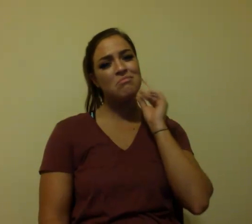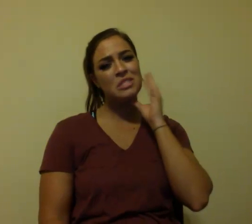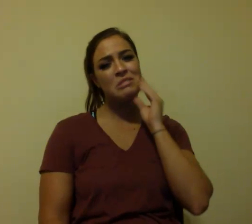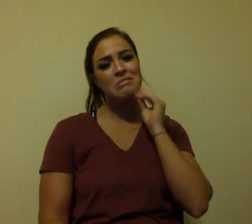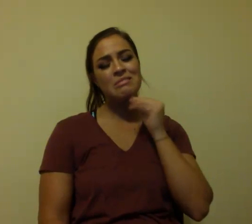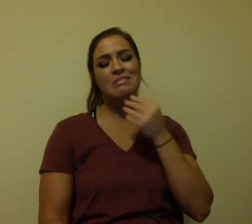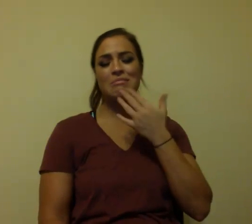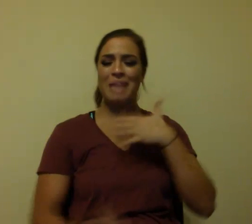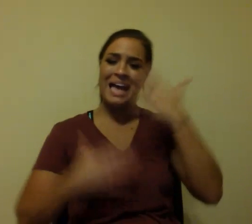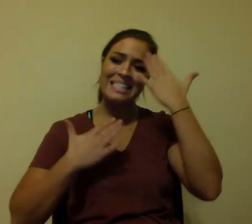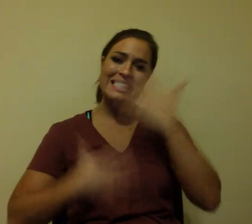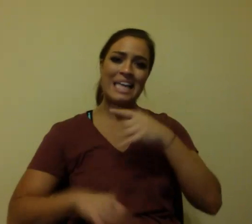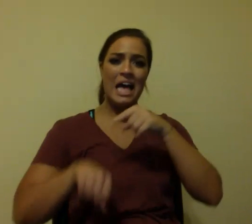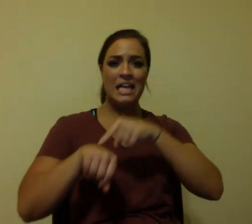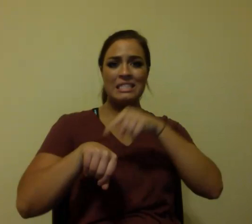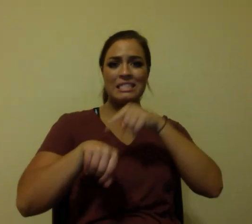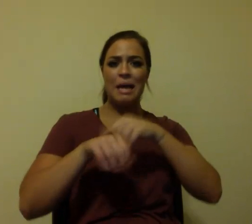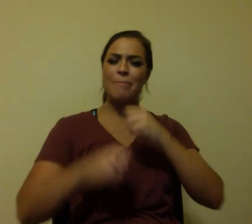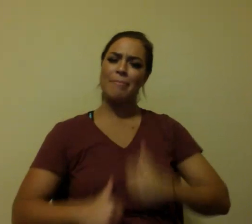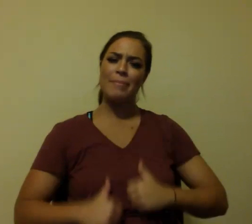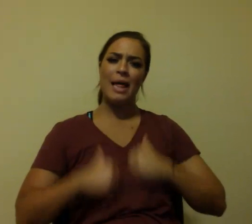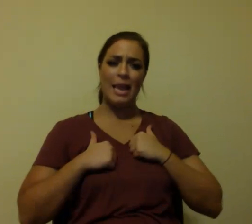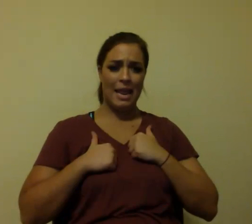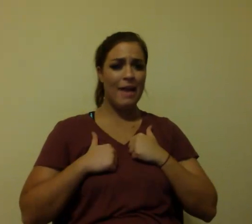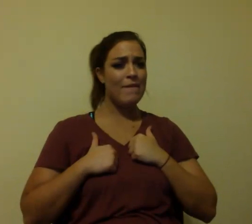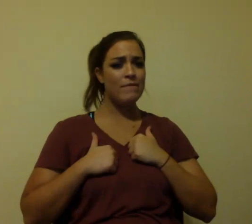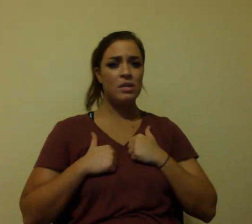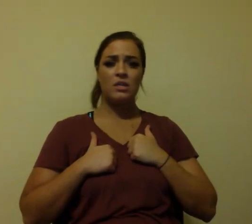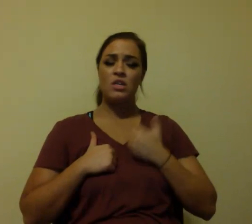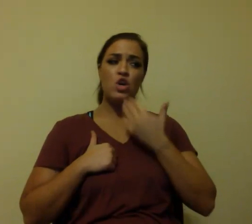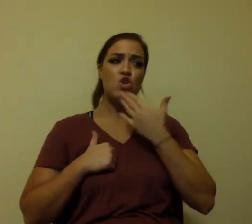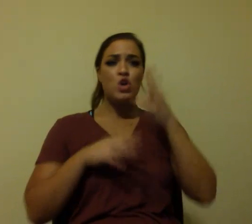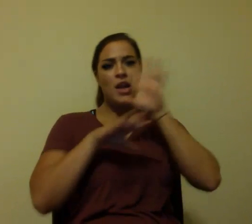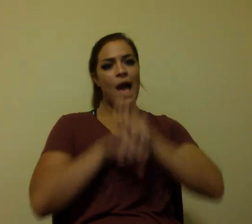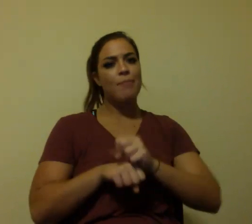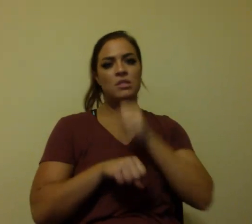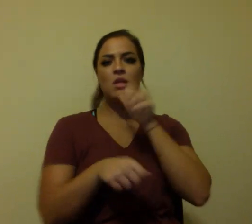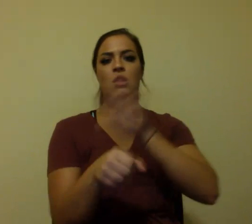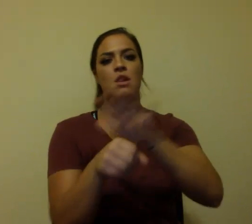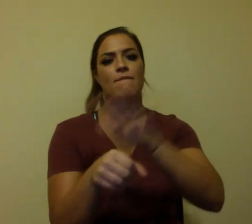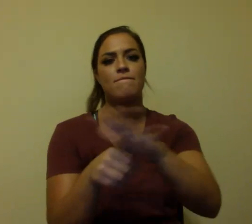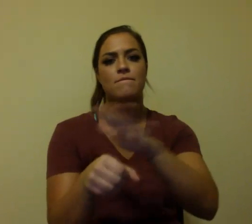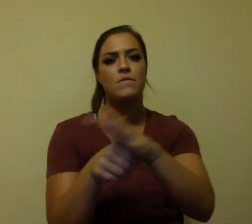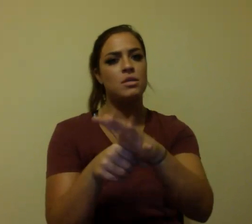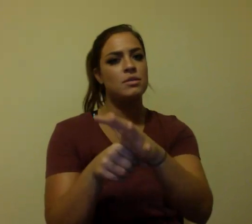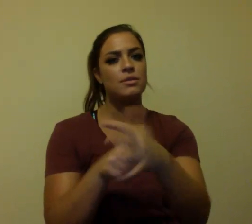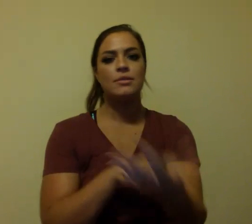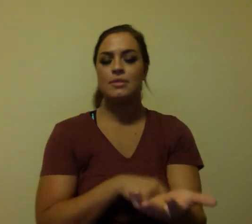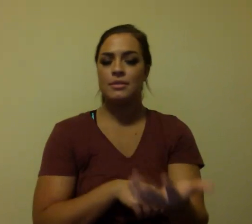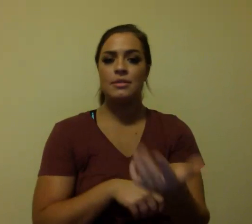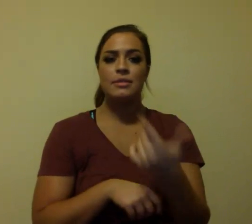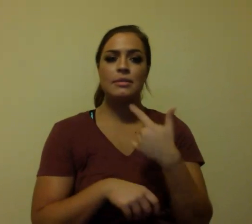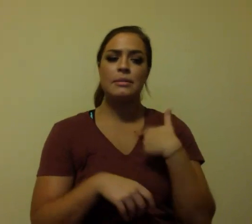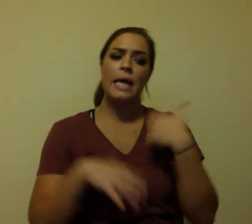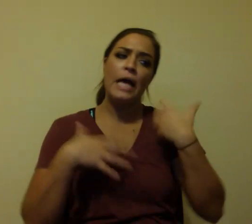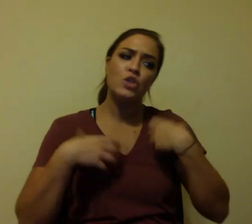to really hold you back. I worked as hard as I could, not just to create good habits in my life, but to get rid of